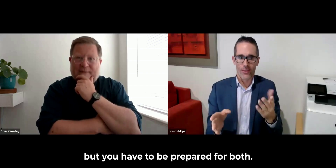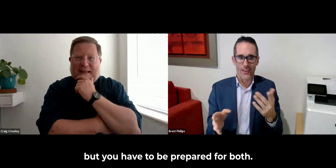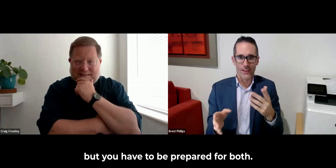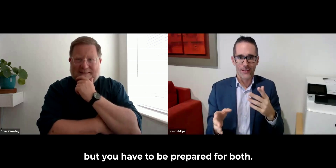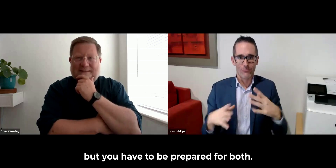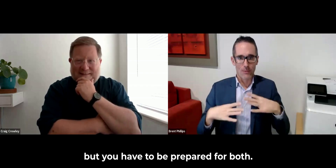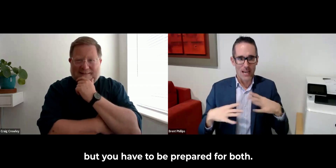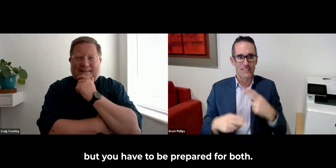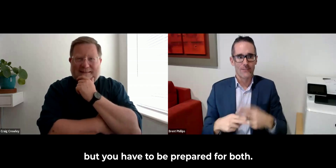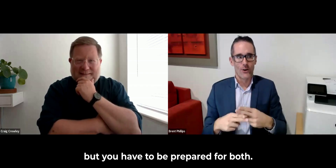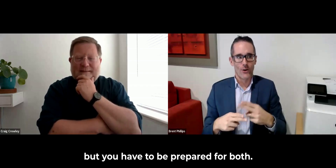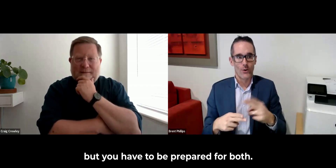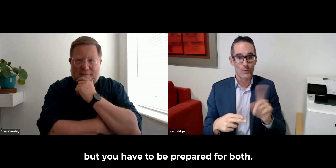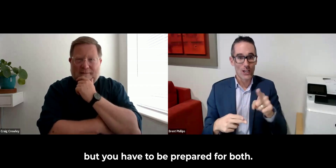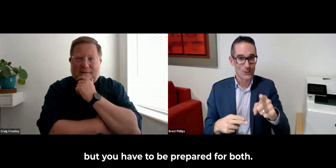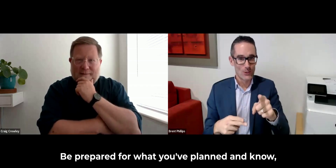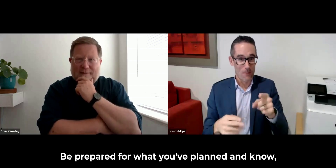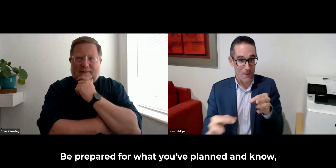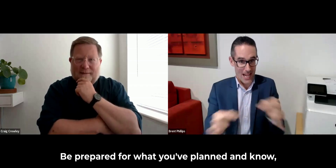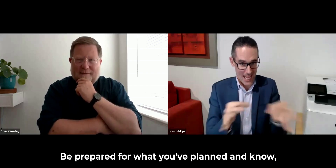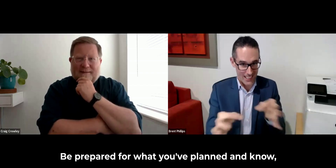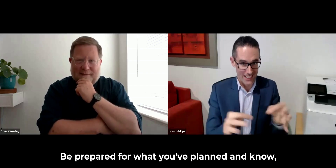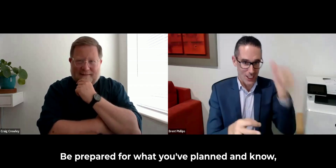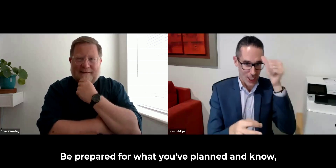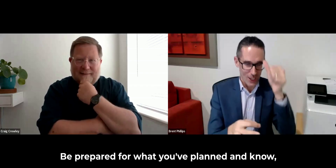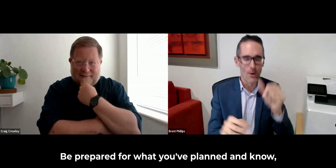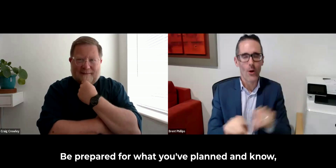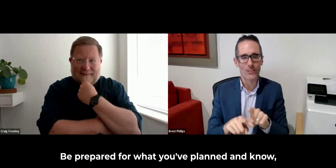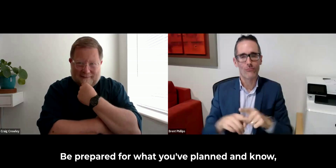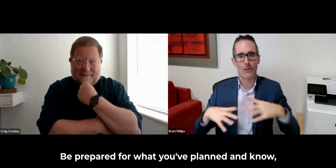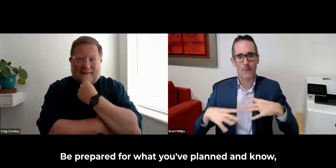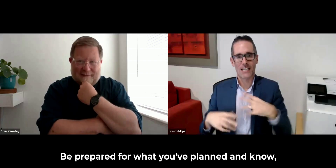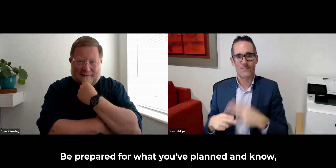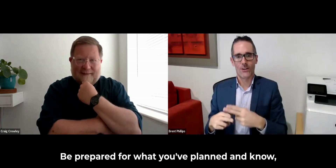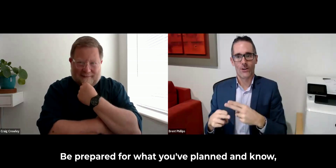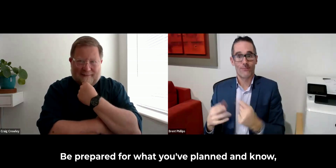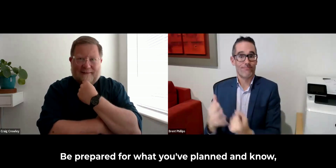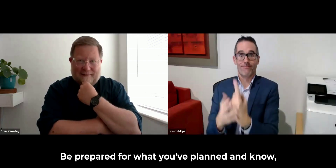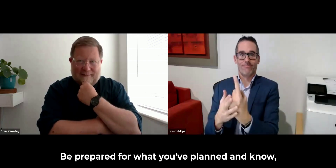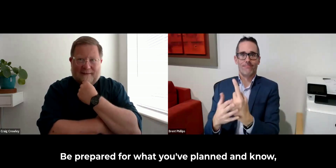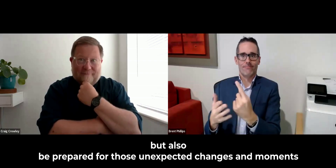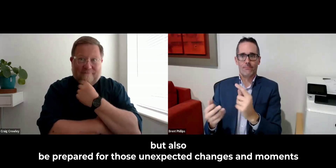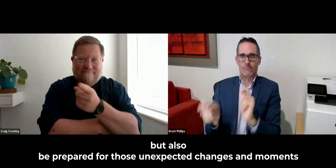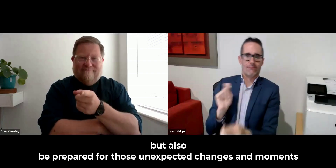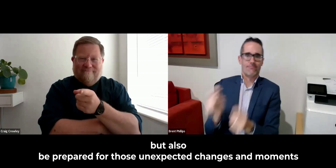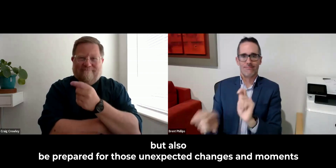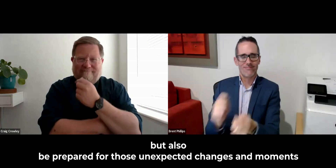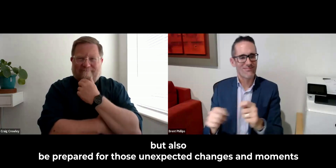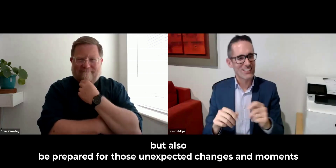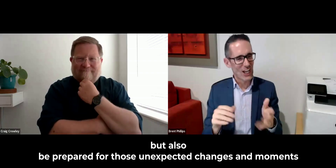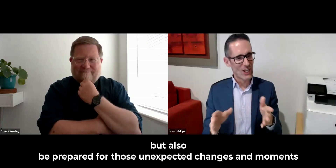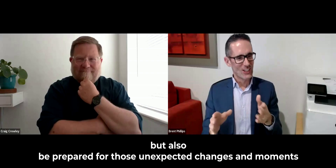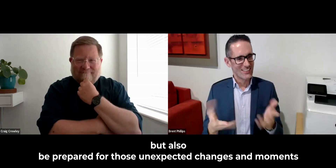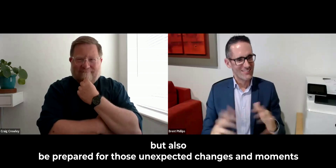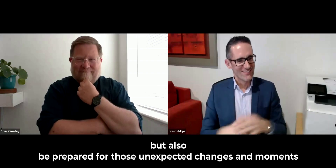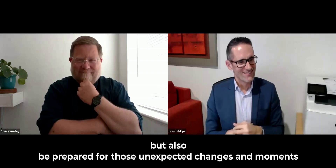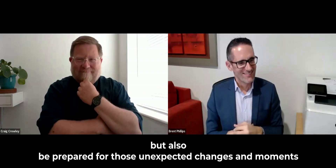you have to be prepared for both. Be prepared for what you've planned and know, but also be prepared for those